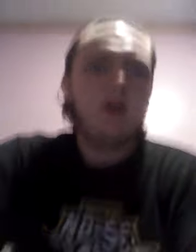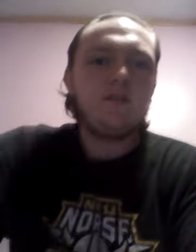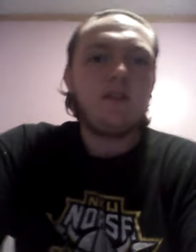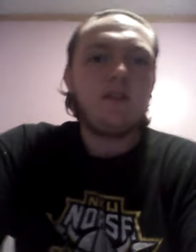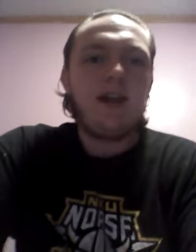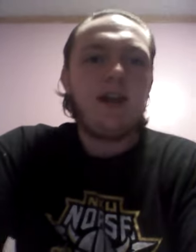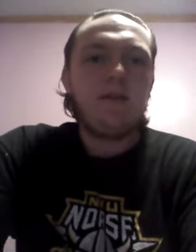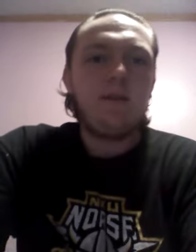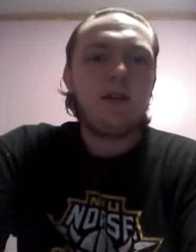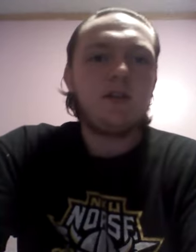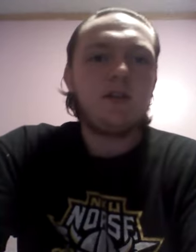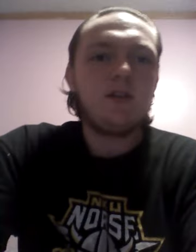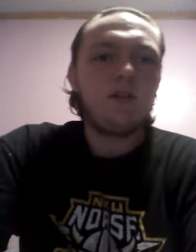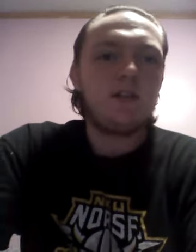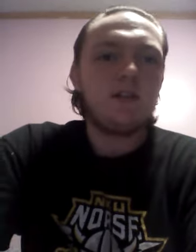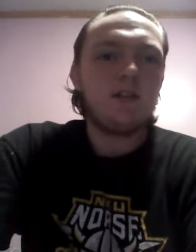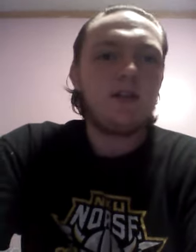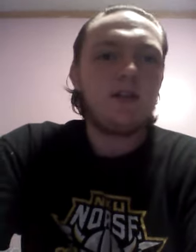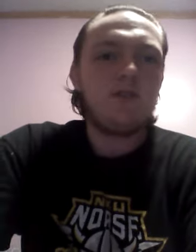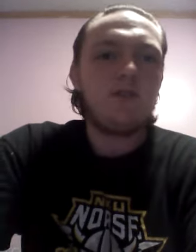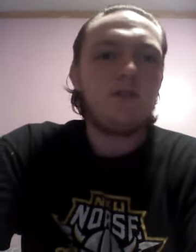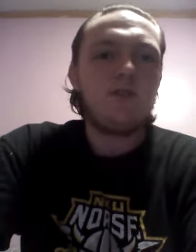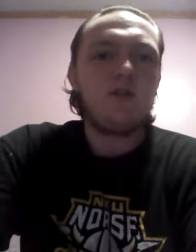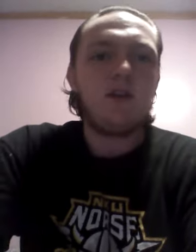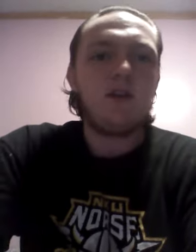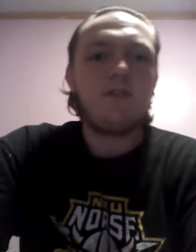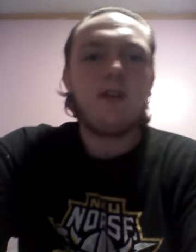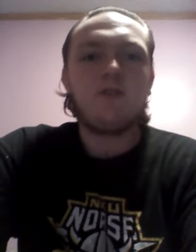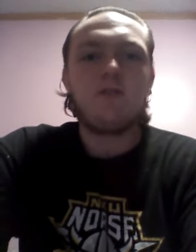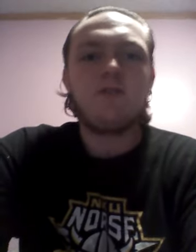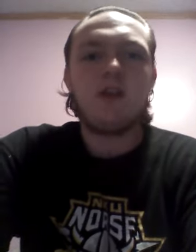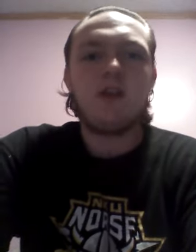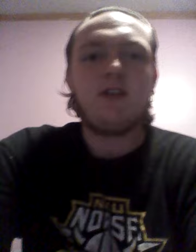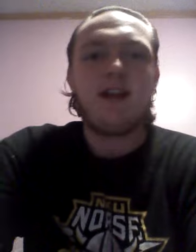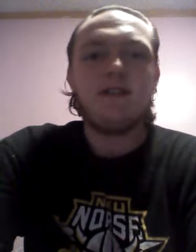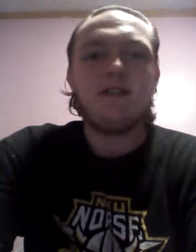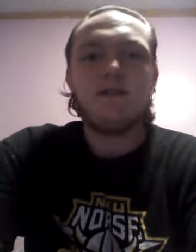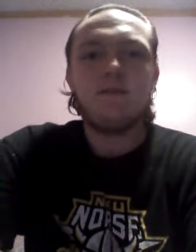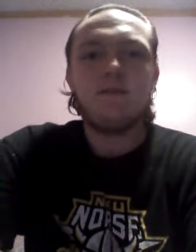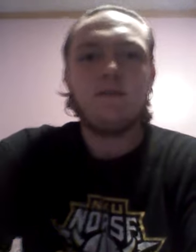Also today, American Surgeons, Donald Trump Jr. on his father's first 100 days.